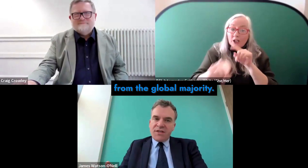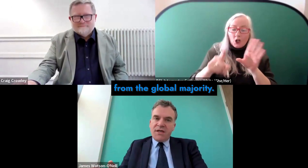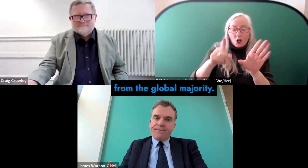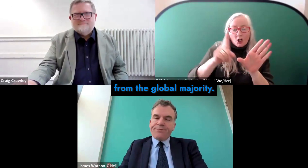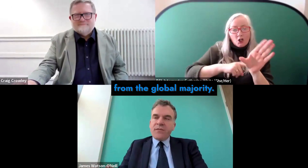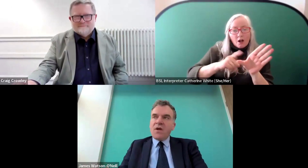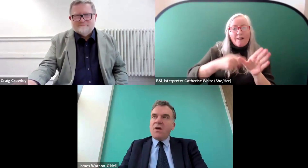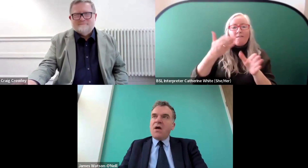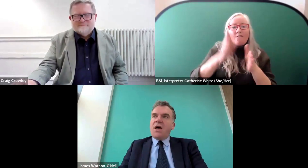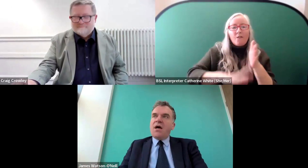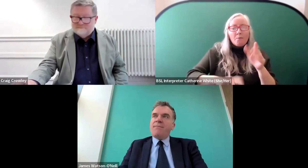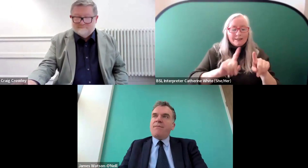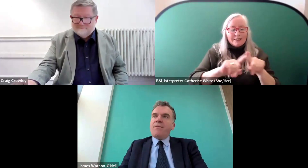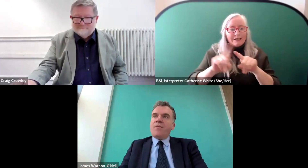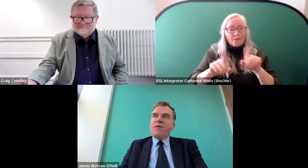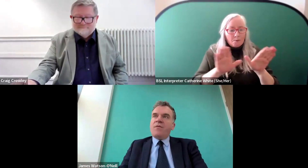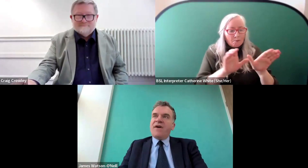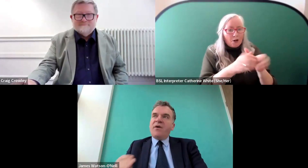global majority.